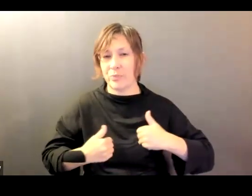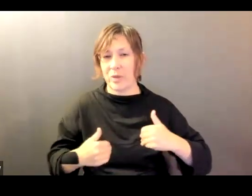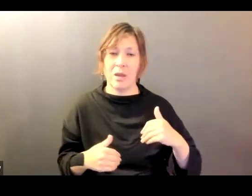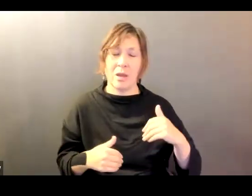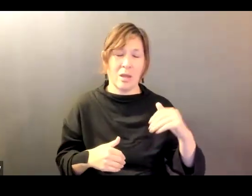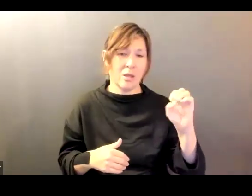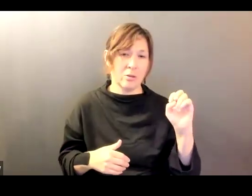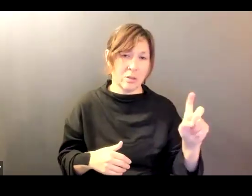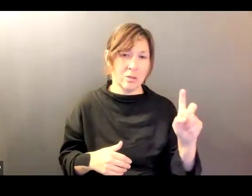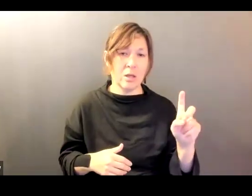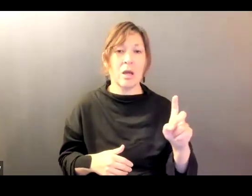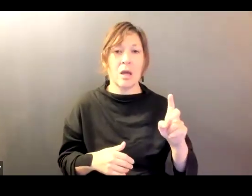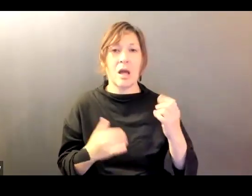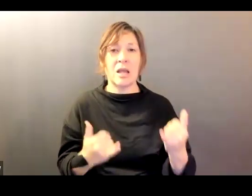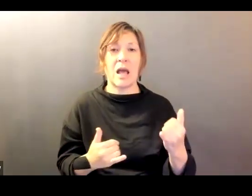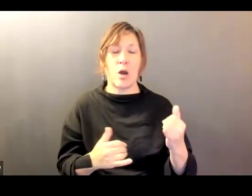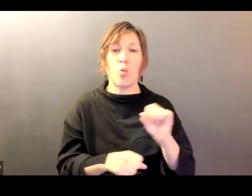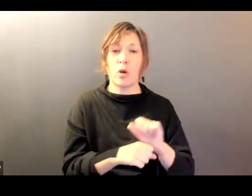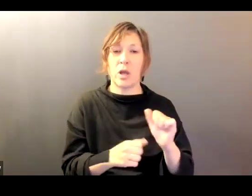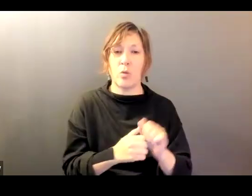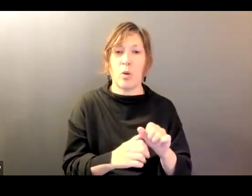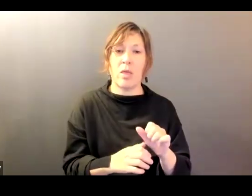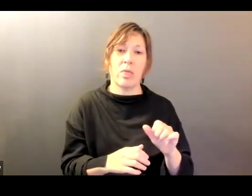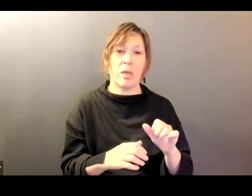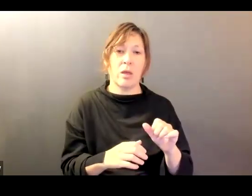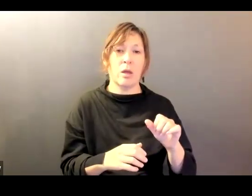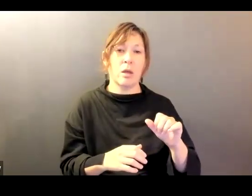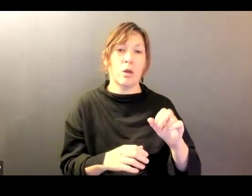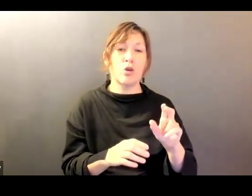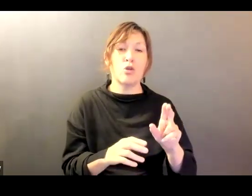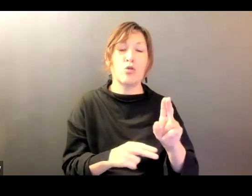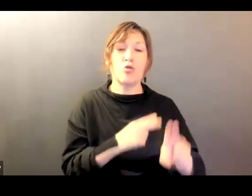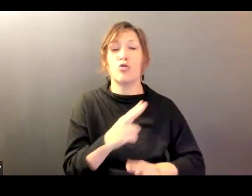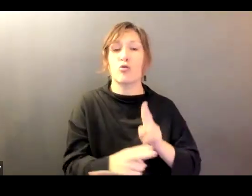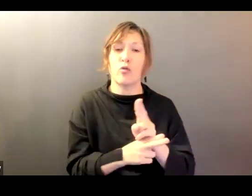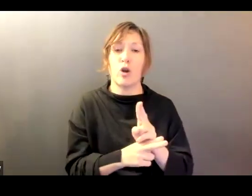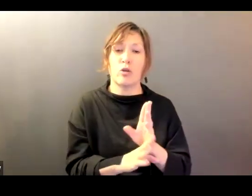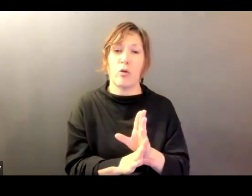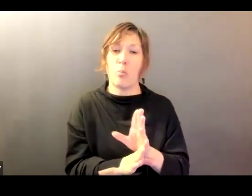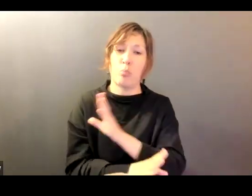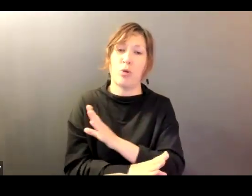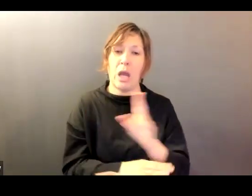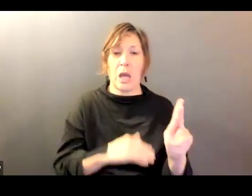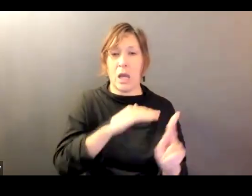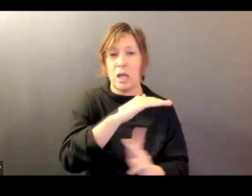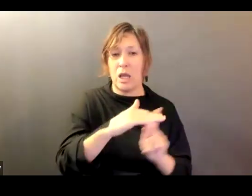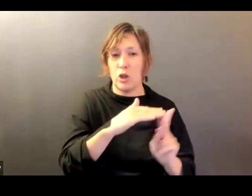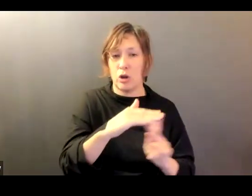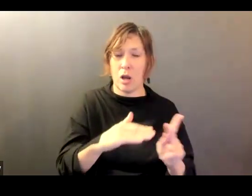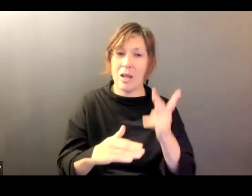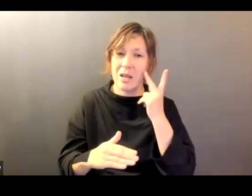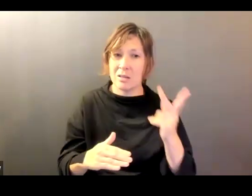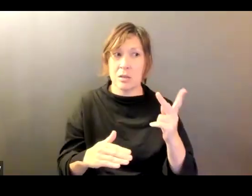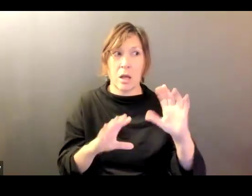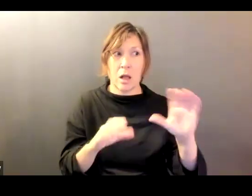standing working group with UPK. And with UPK, we have a lot of classrooms outside of the BPS. So what we were also seeing